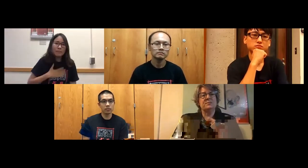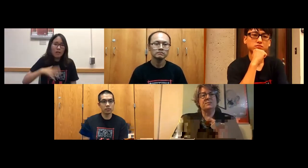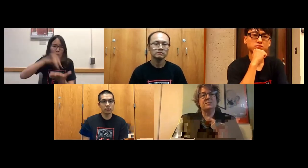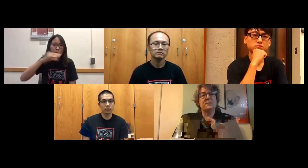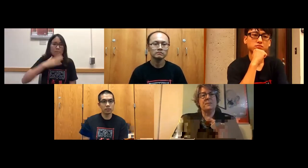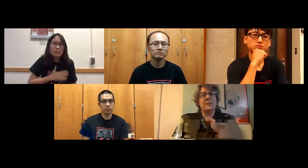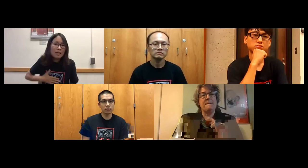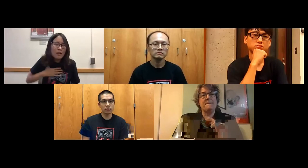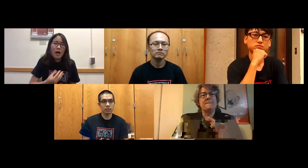this.